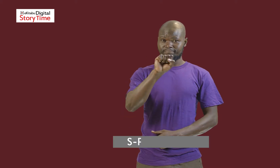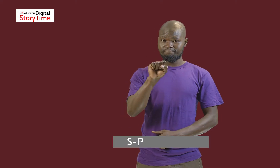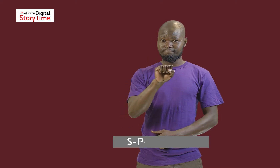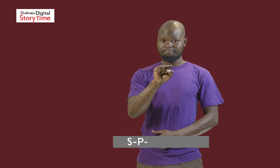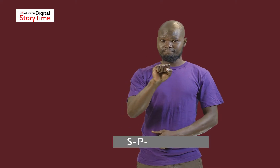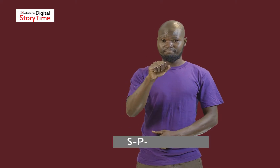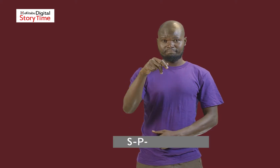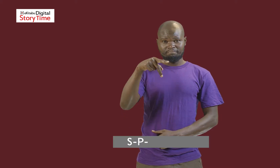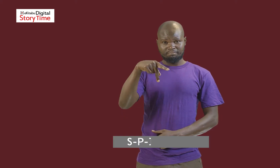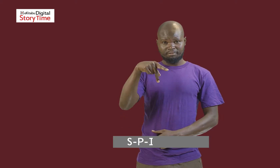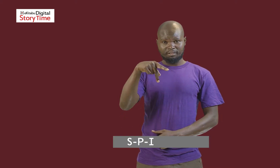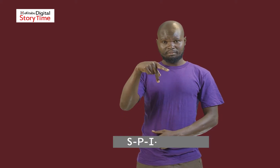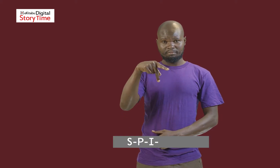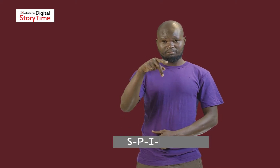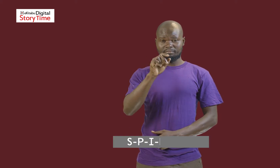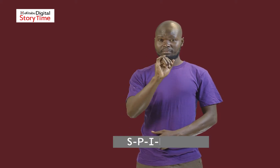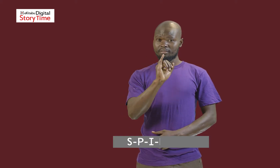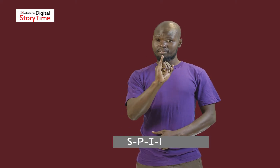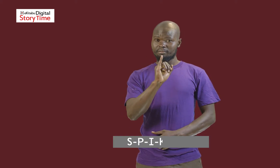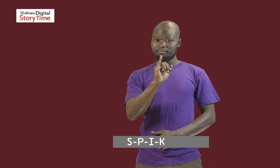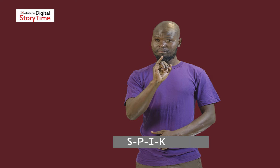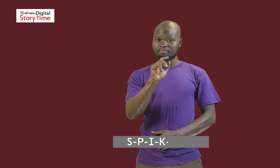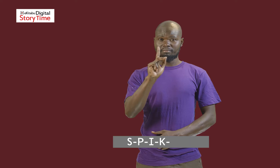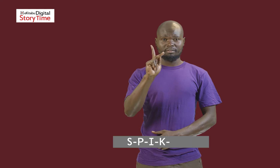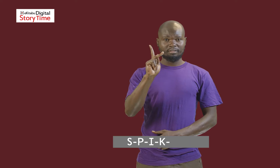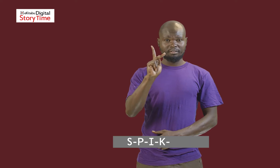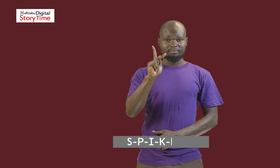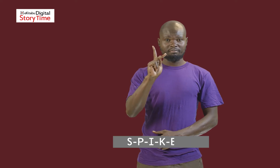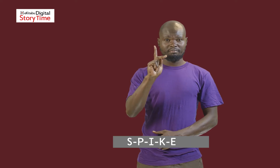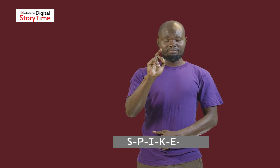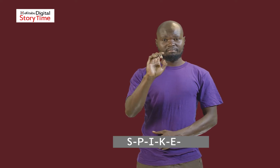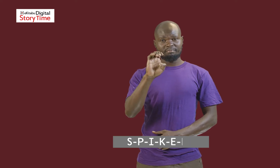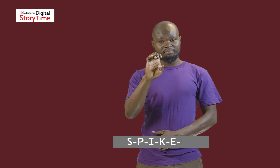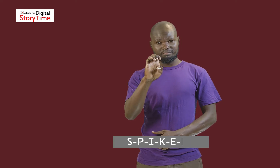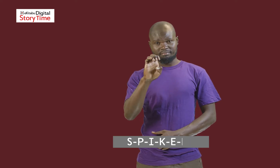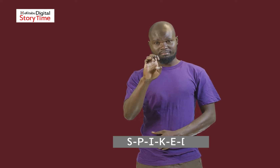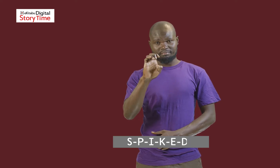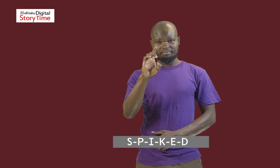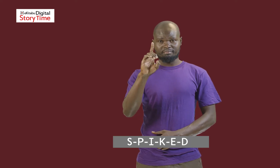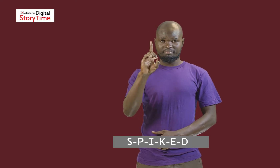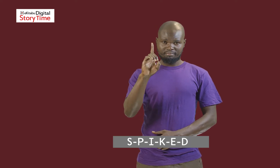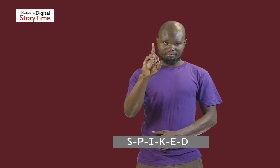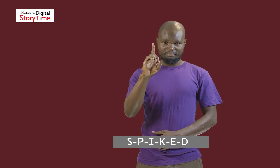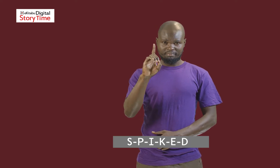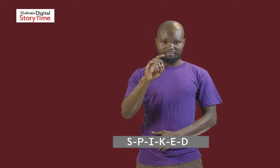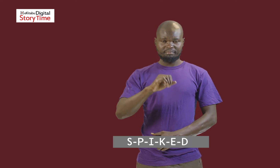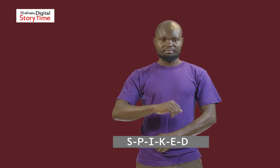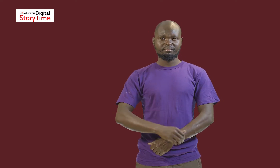S P I K E D.